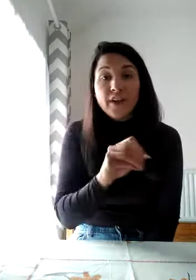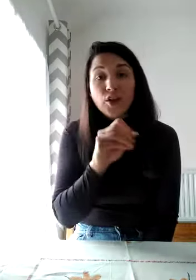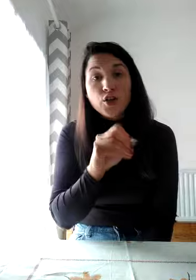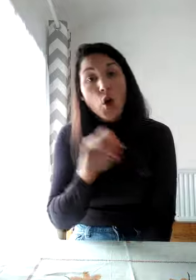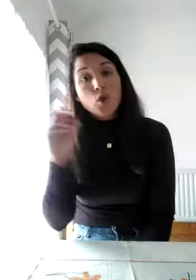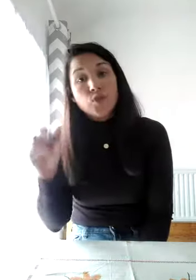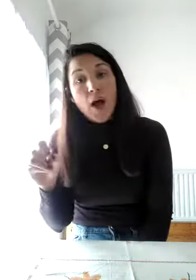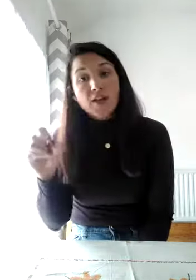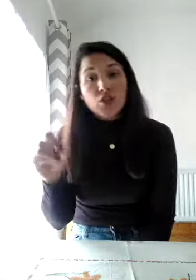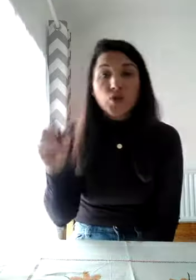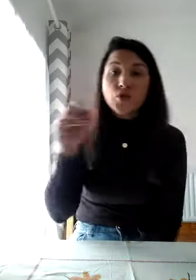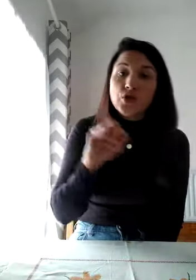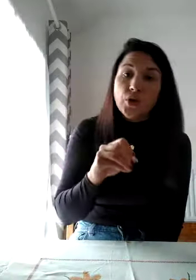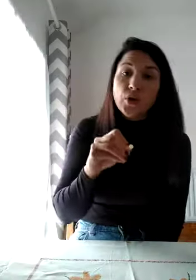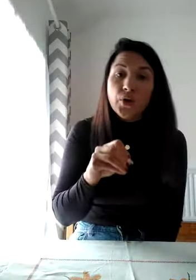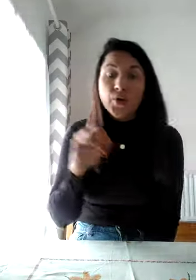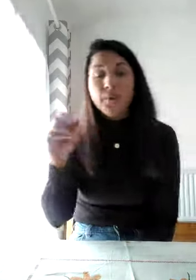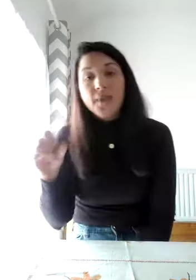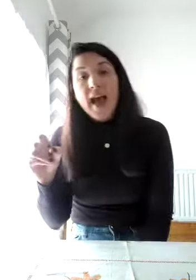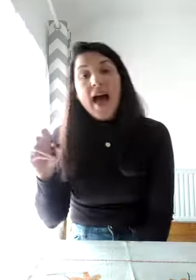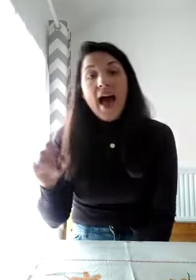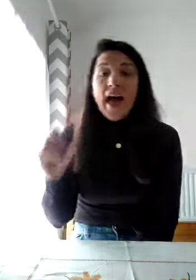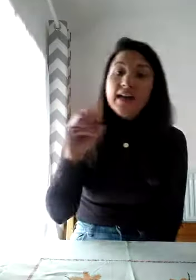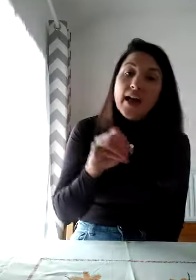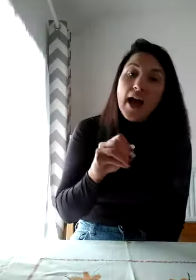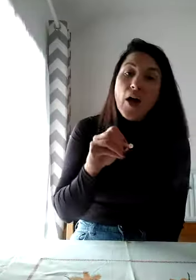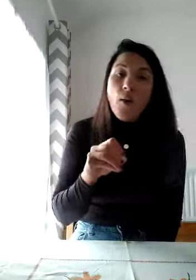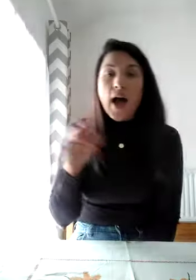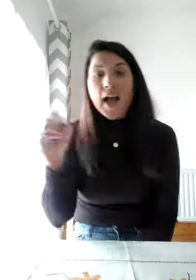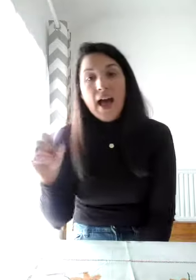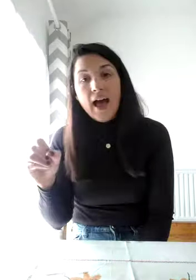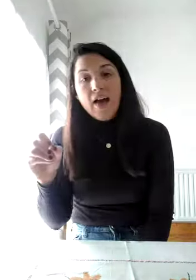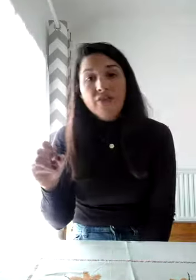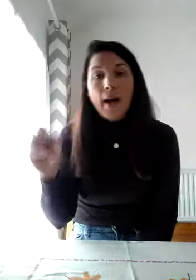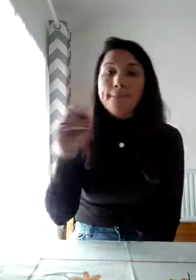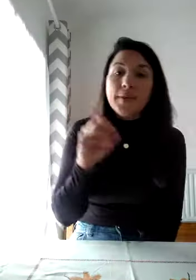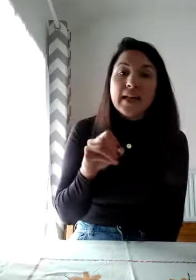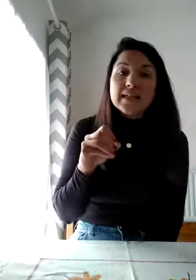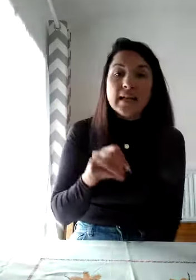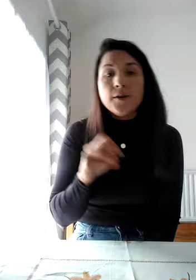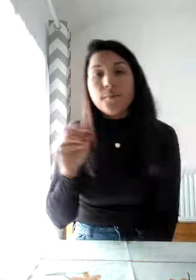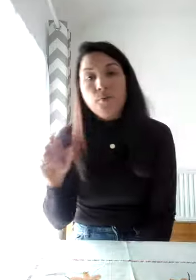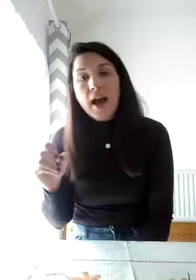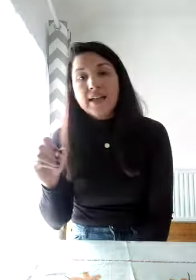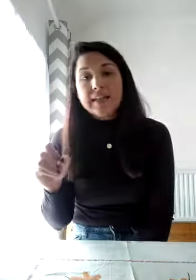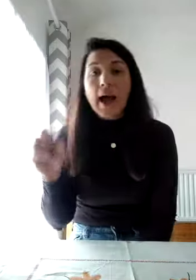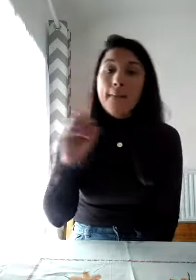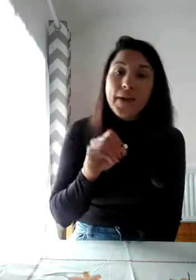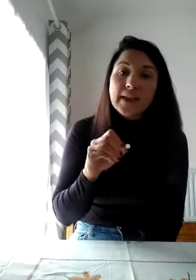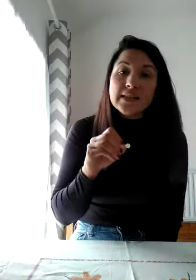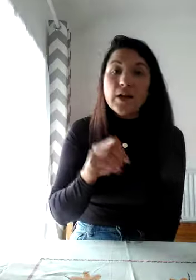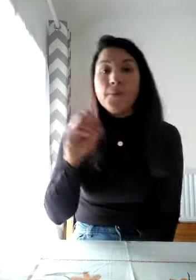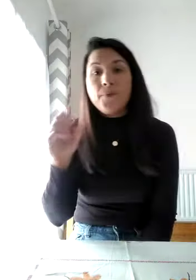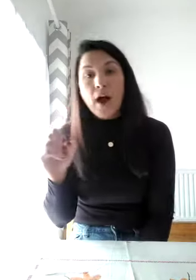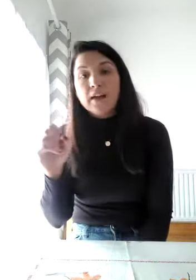finger knows what to do. And now I have a big surprise, a big surprise